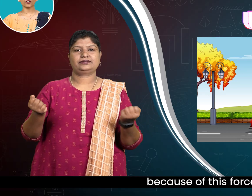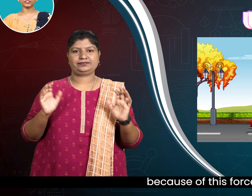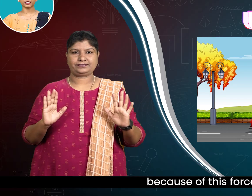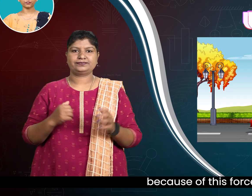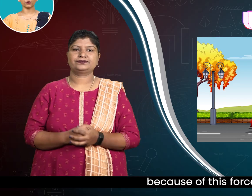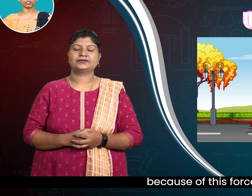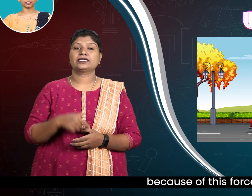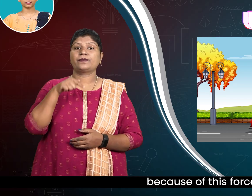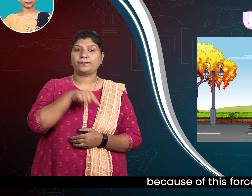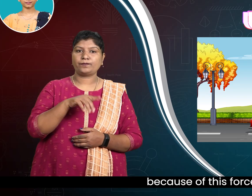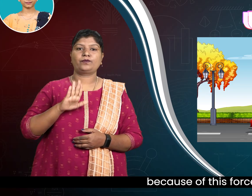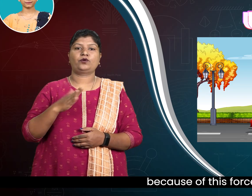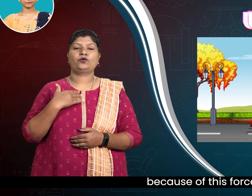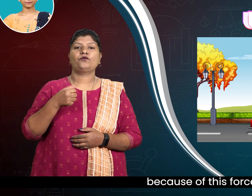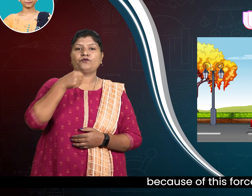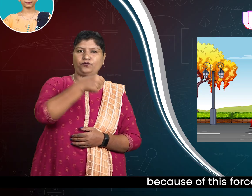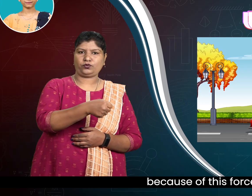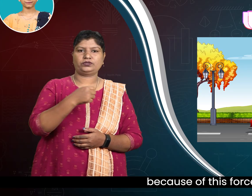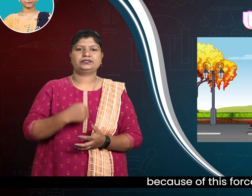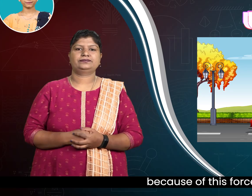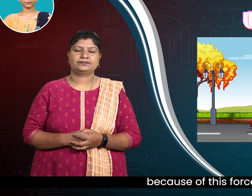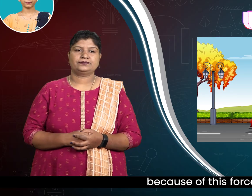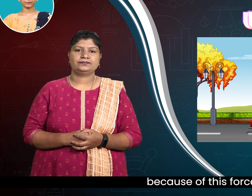because of this force.